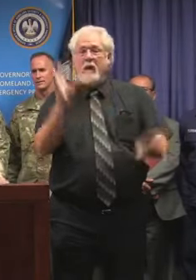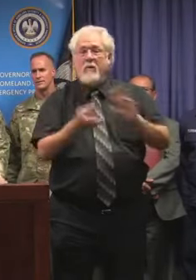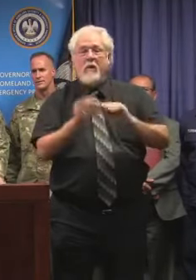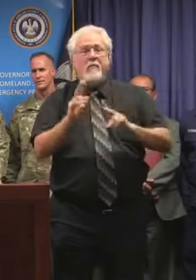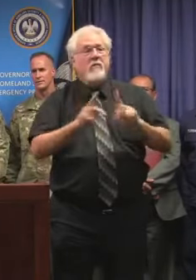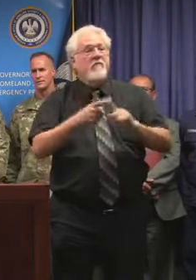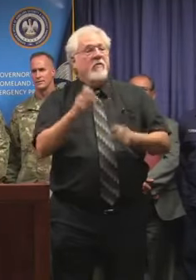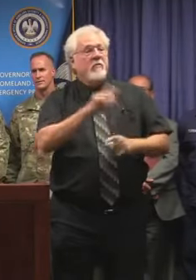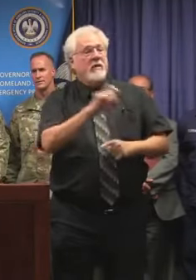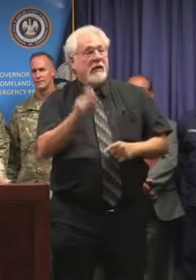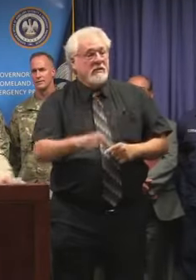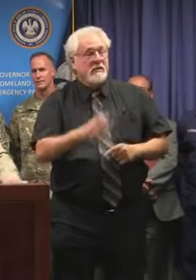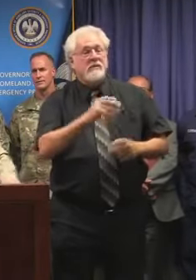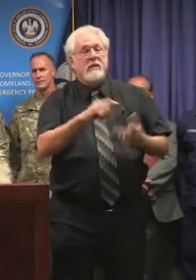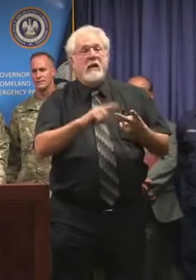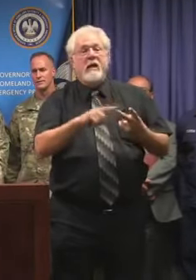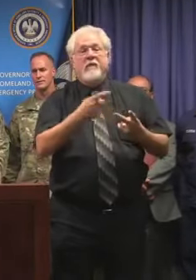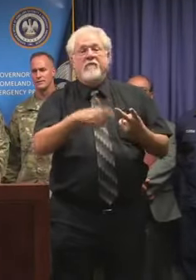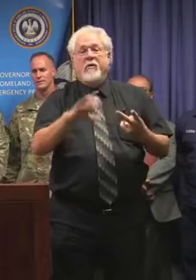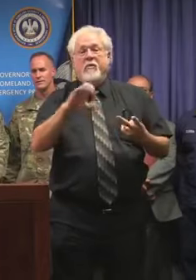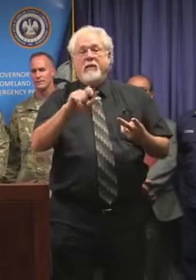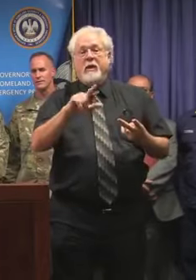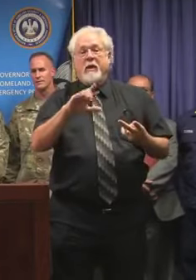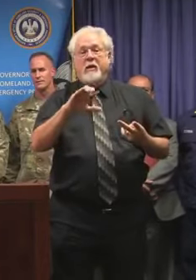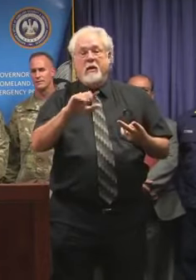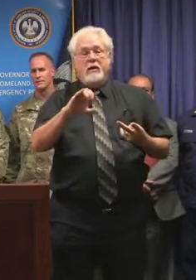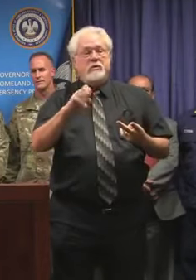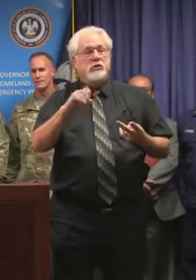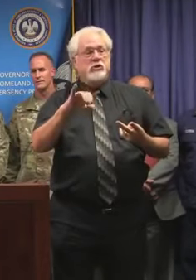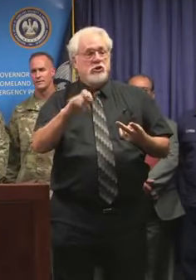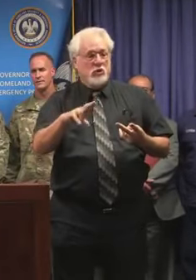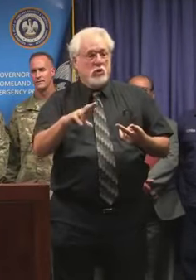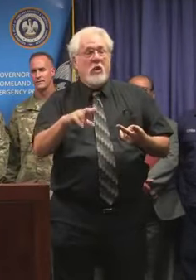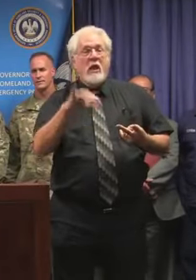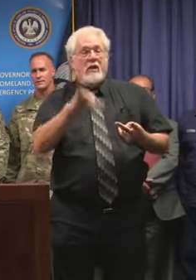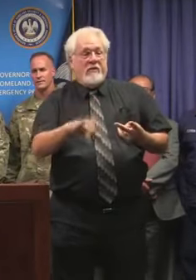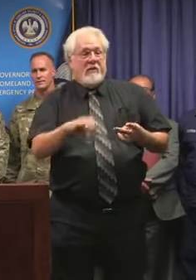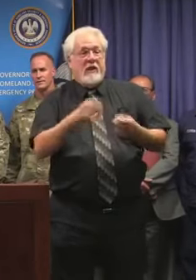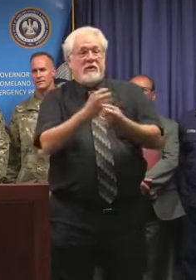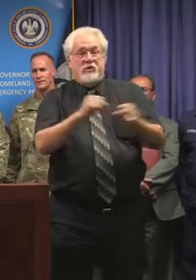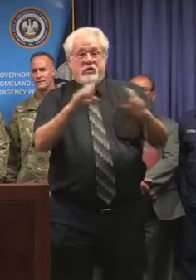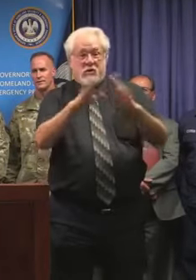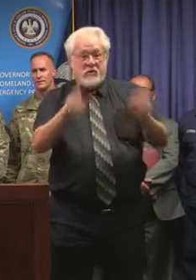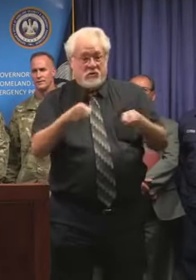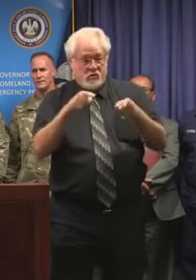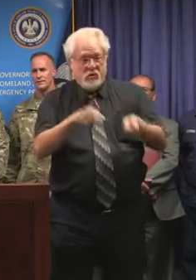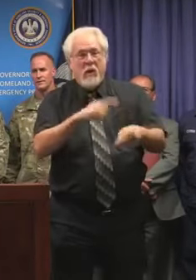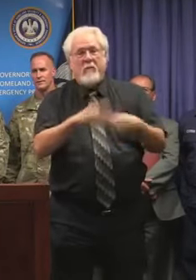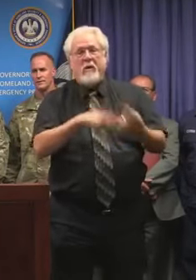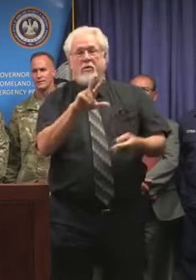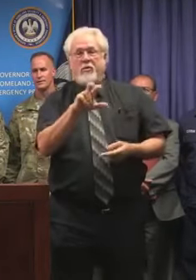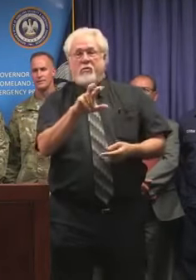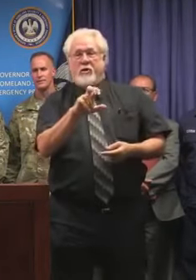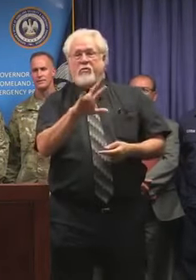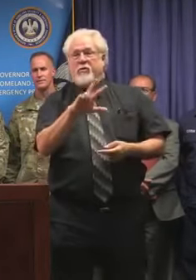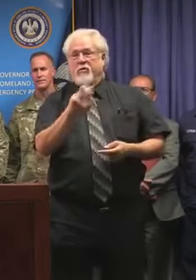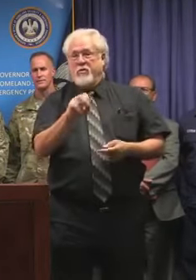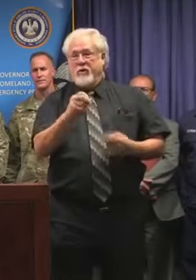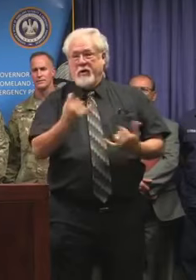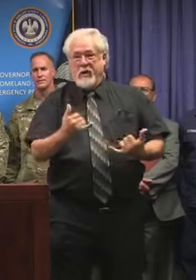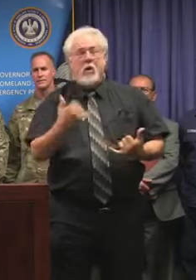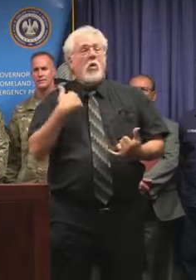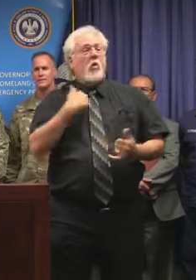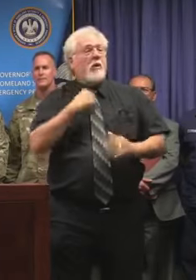from Texas and from the Calcasieu Parish. That shelter population, we believe, is about 330 now, and